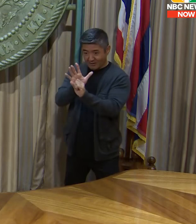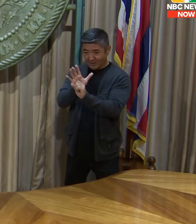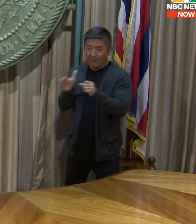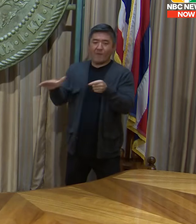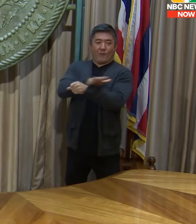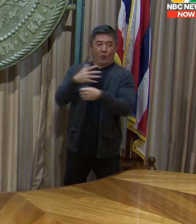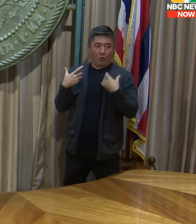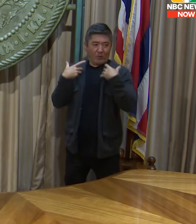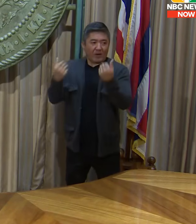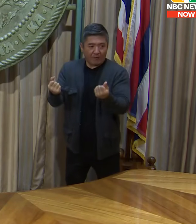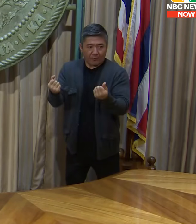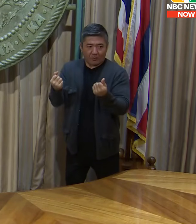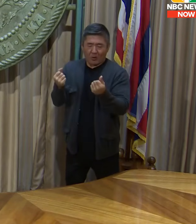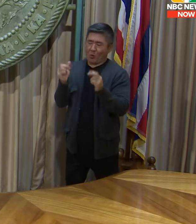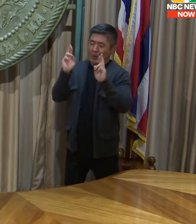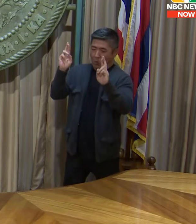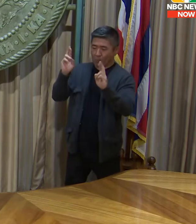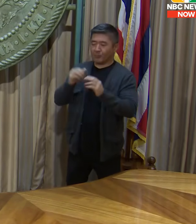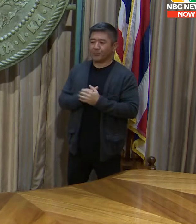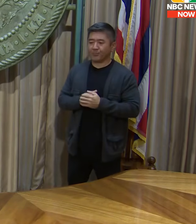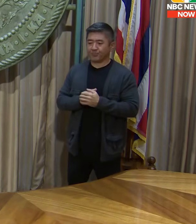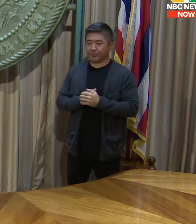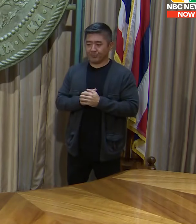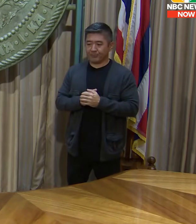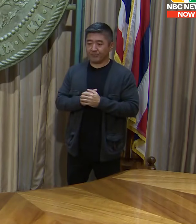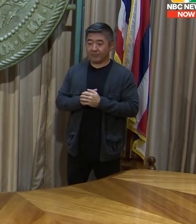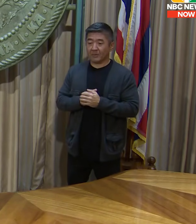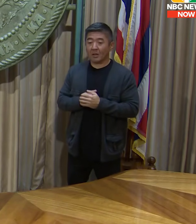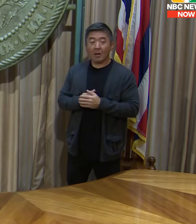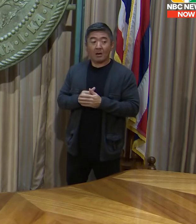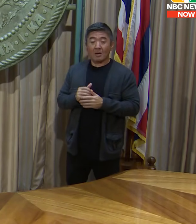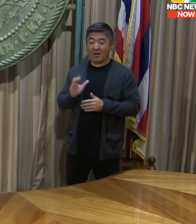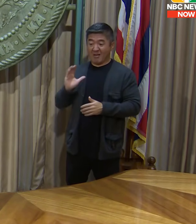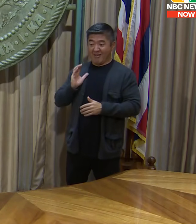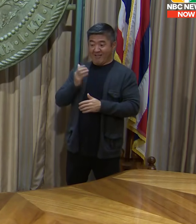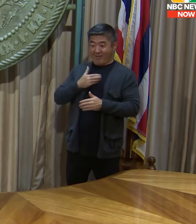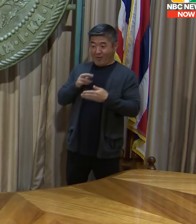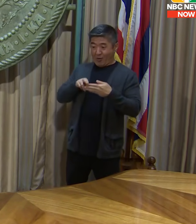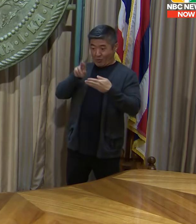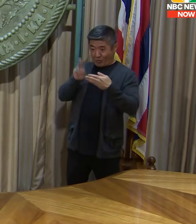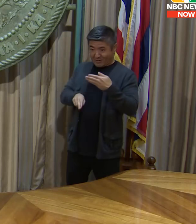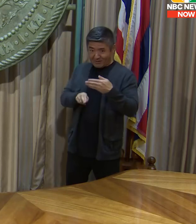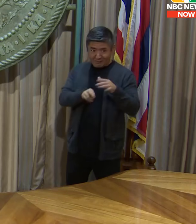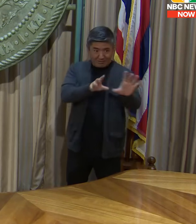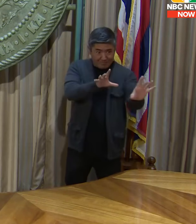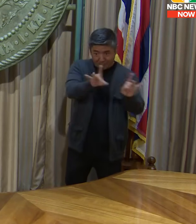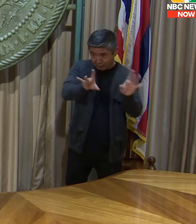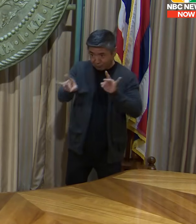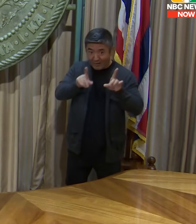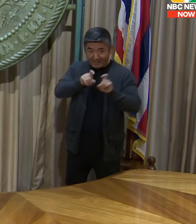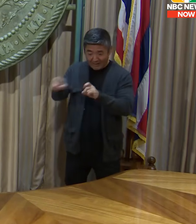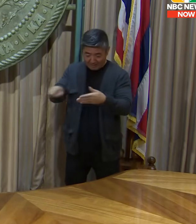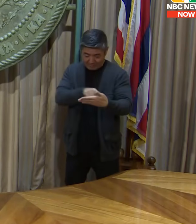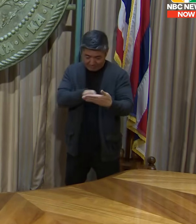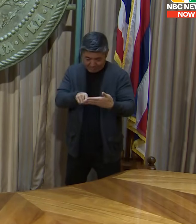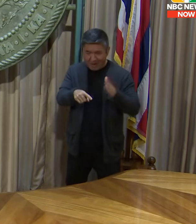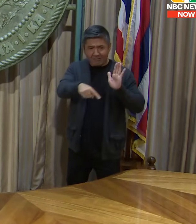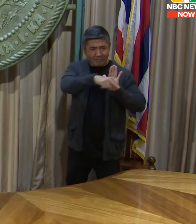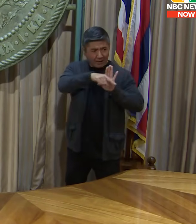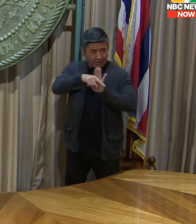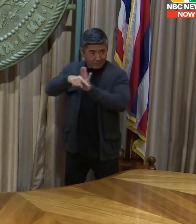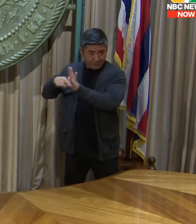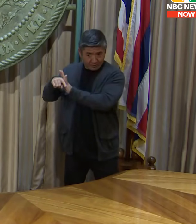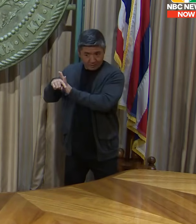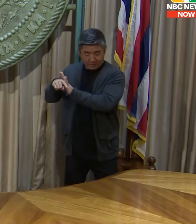again that most of the results that we're getting from our sampling surveys are also coming back negative. We